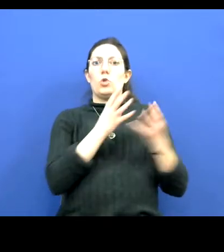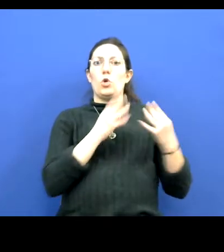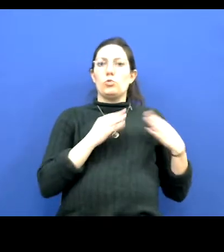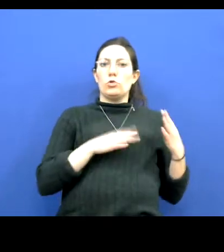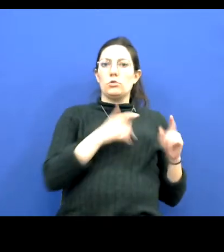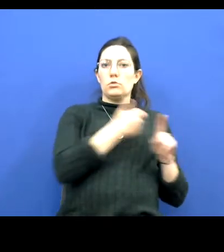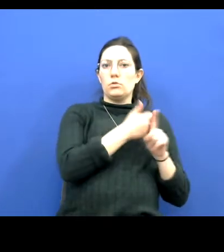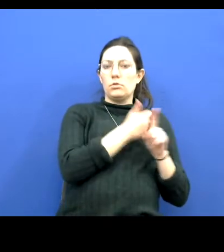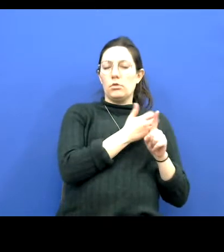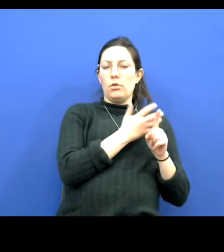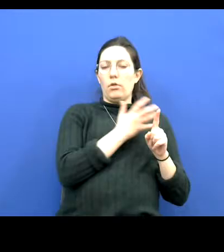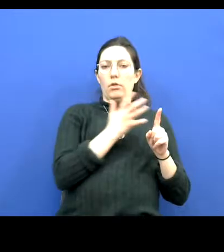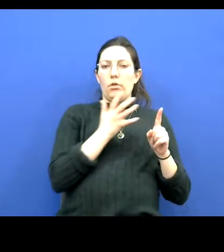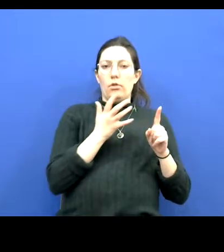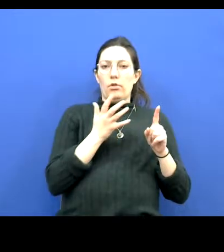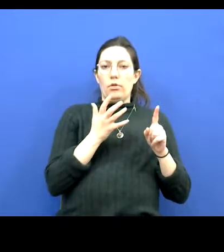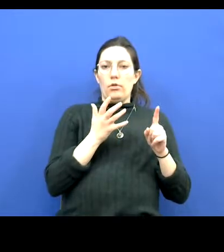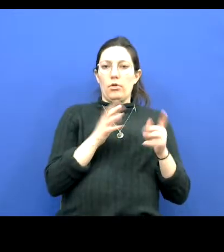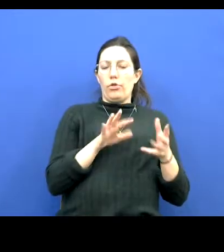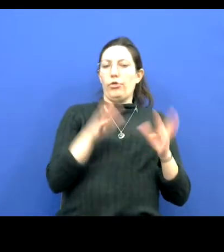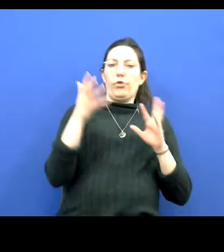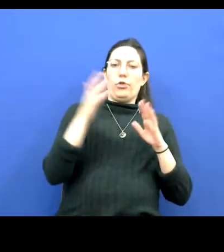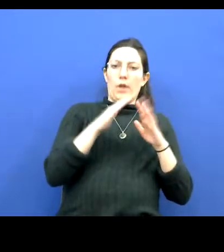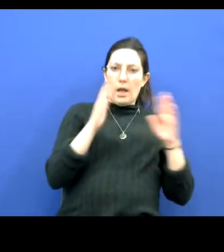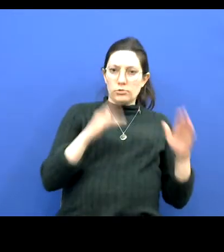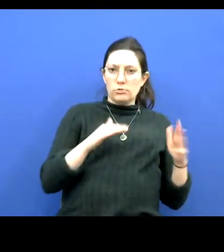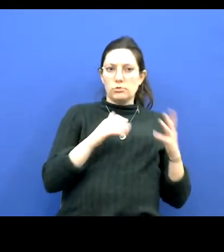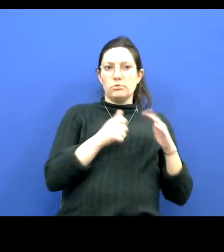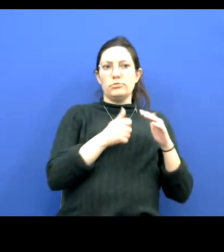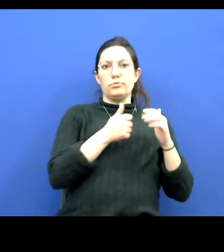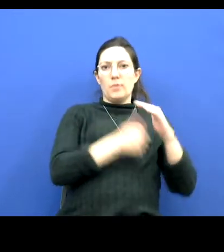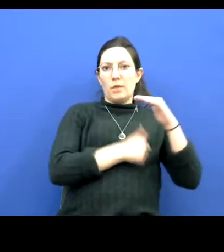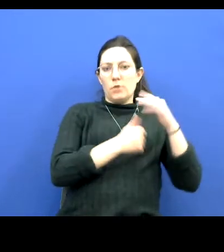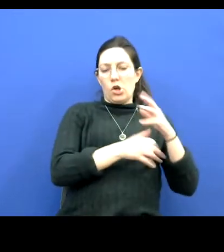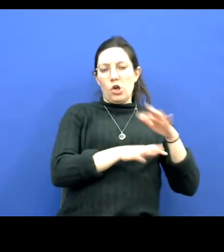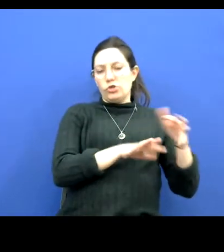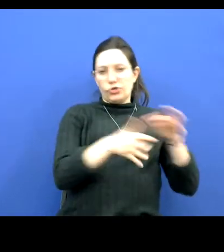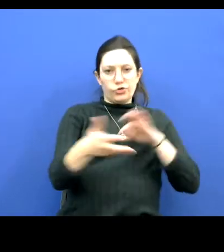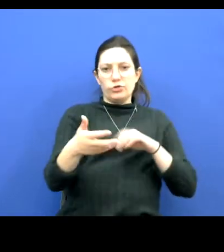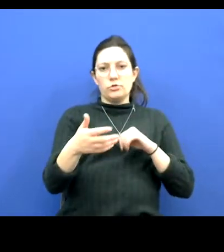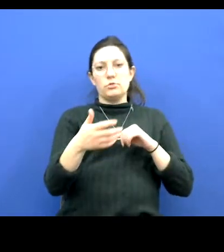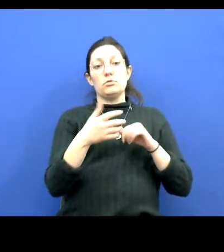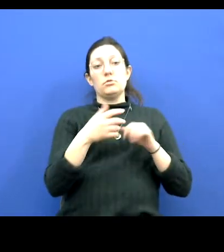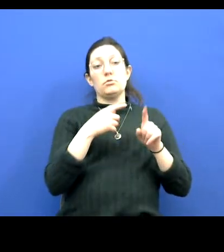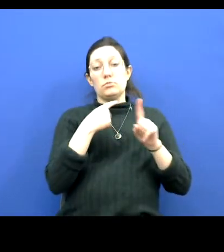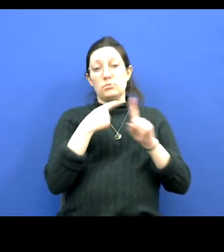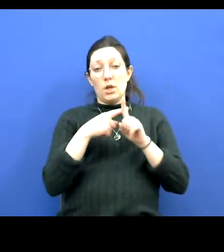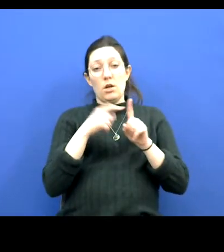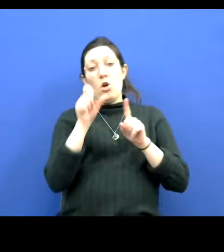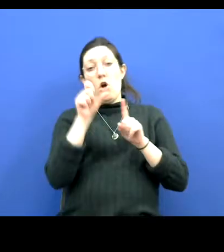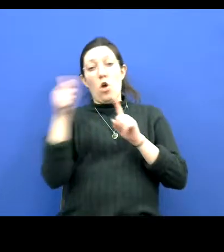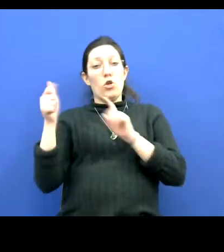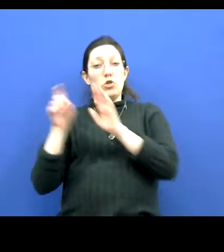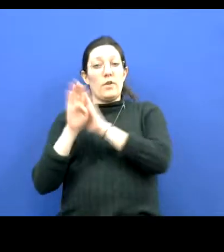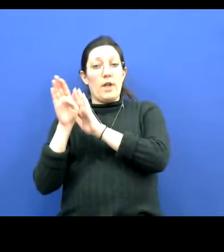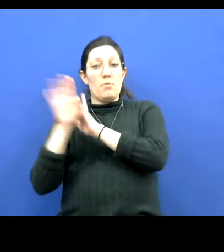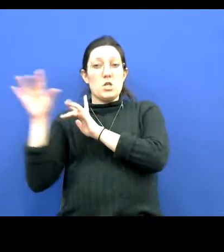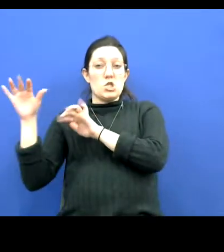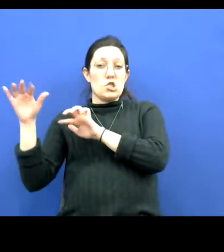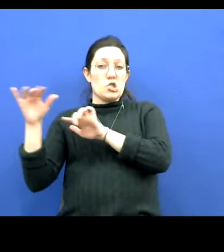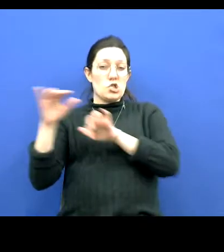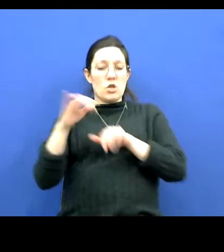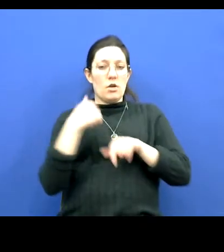from encroachment, to protect them from adverse effects of other development. So again, same